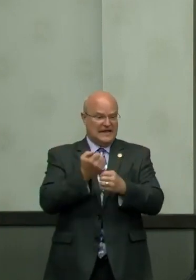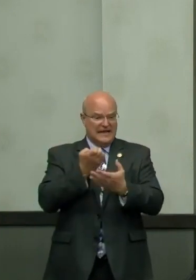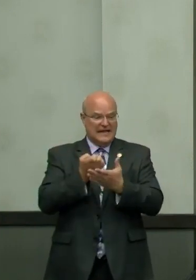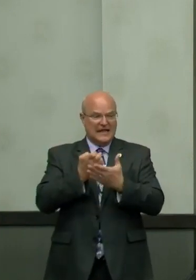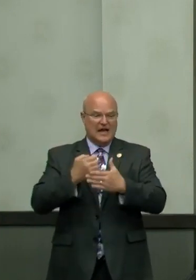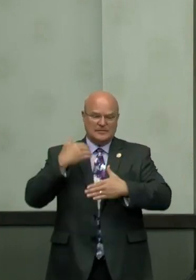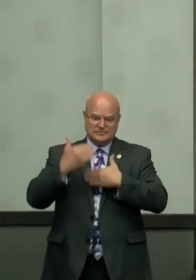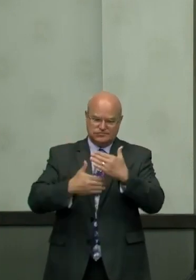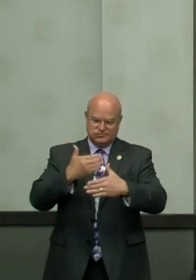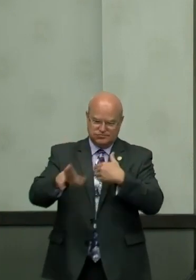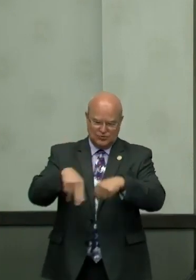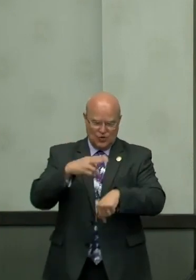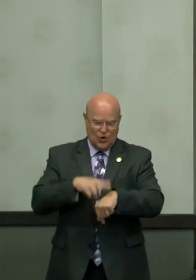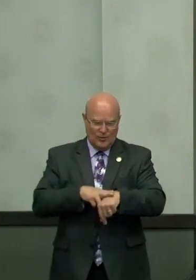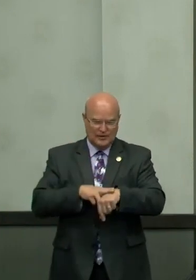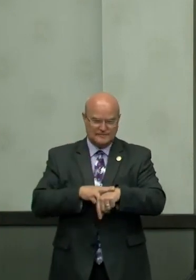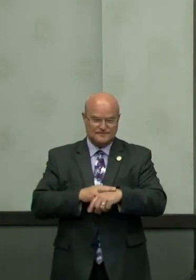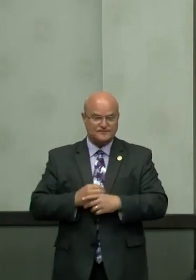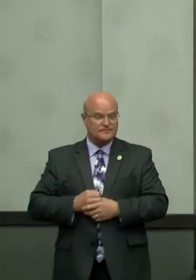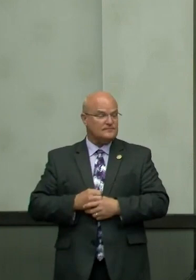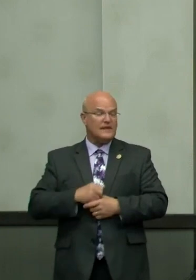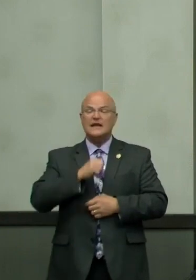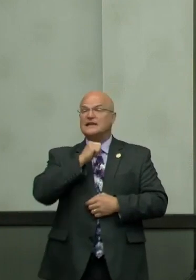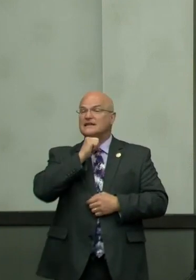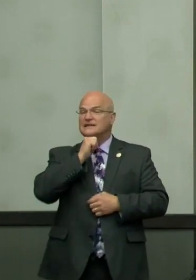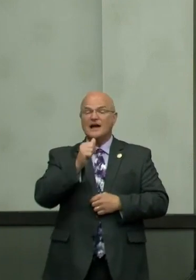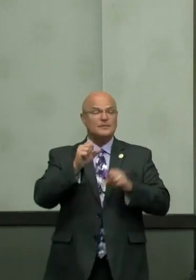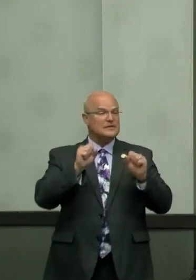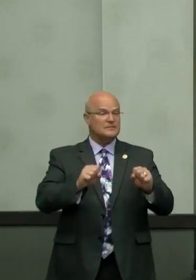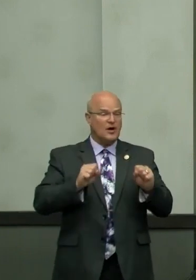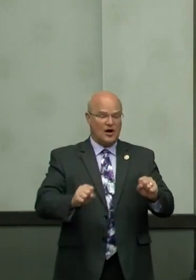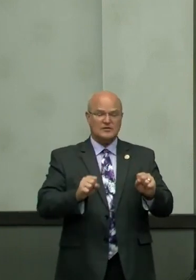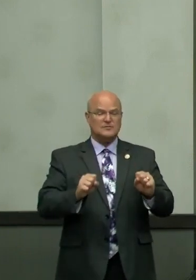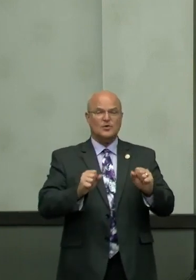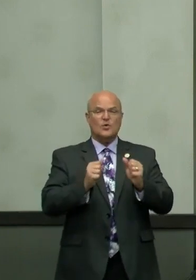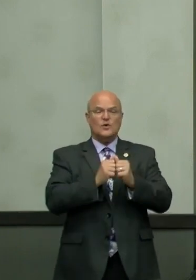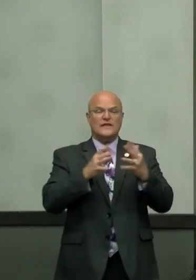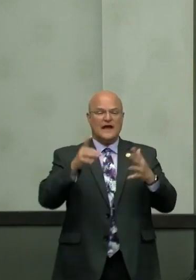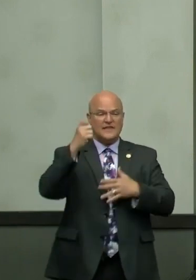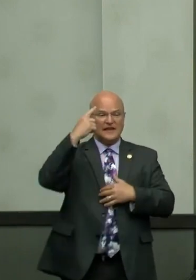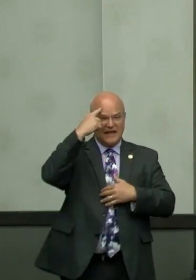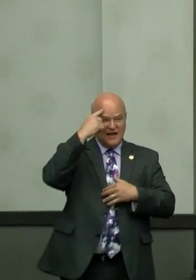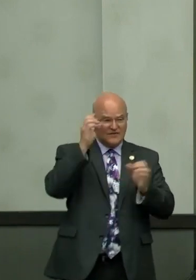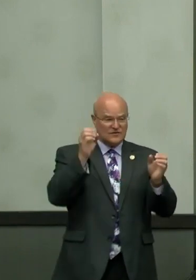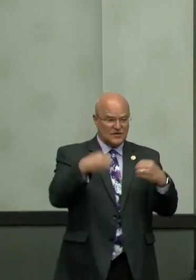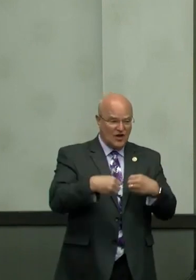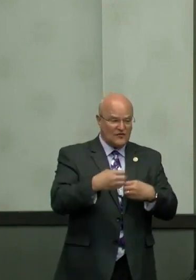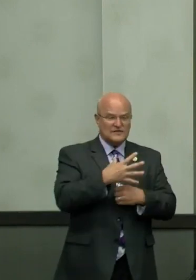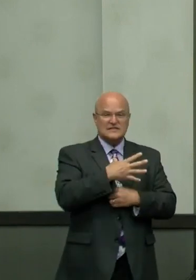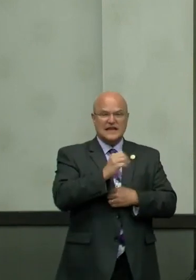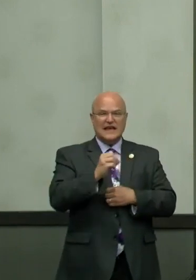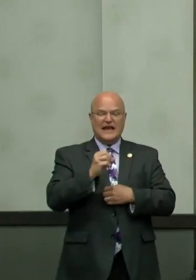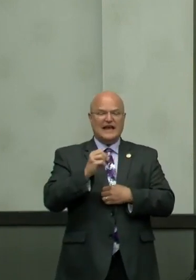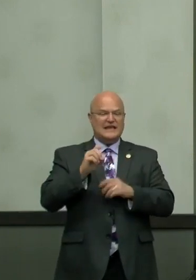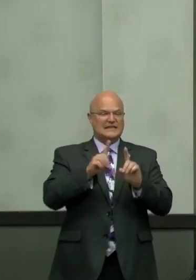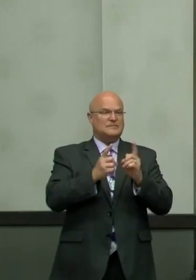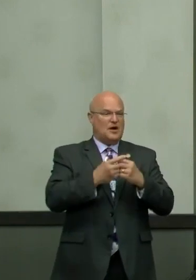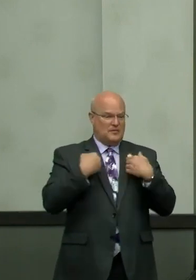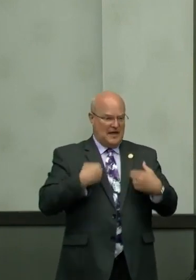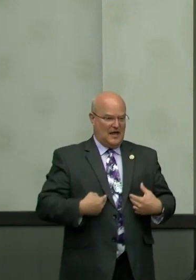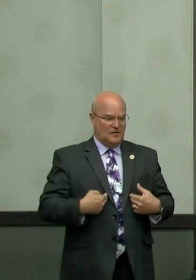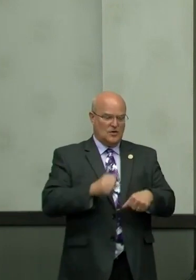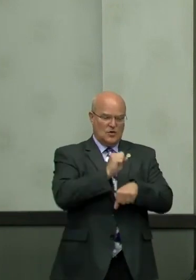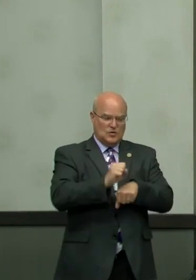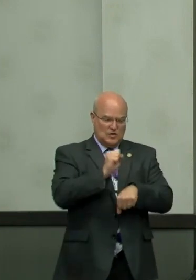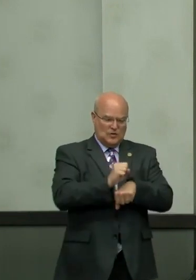economy back to normal. This would not be possible without the Arkansas Department of Health and the governor's office working on these directives and working night and